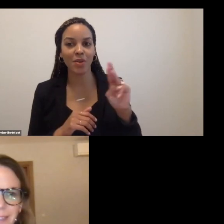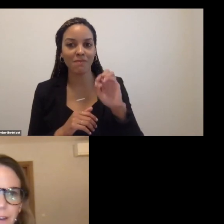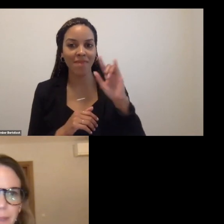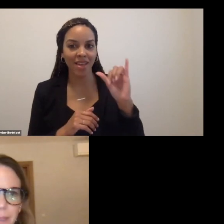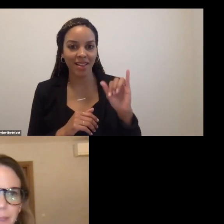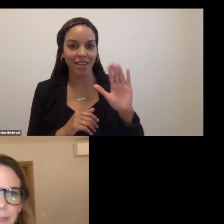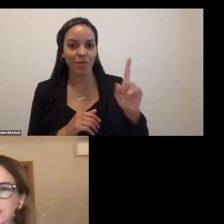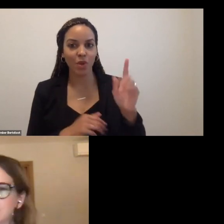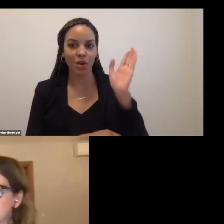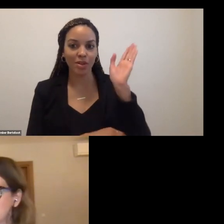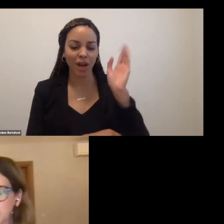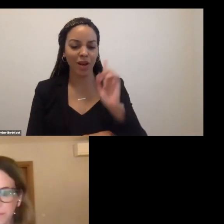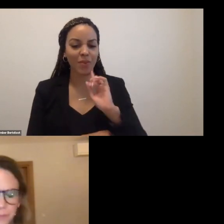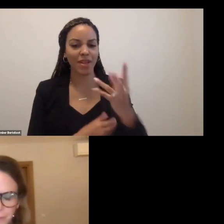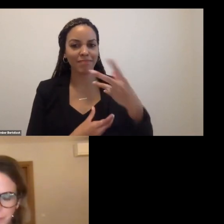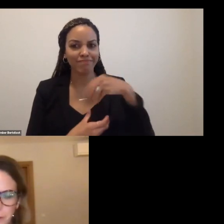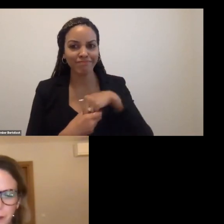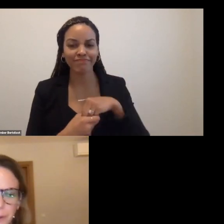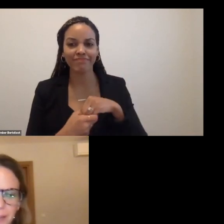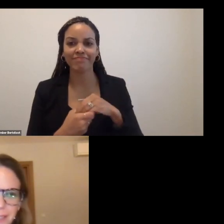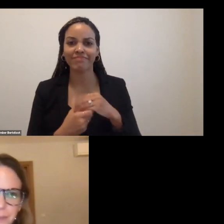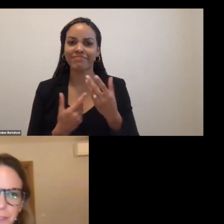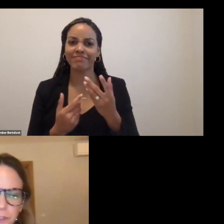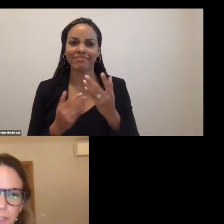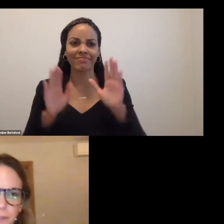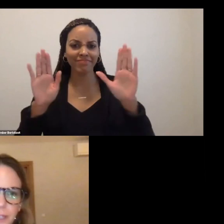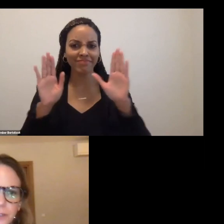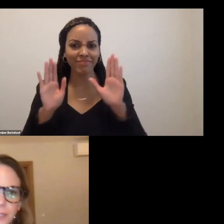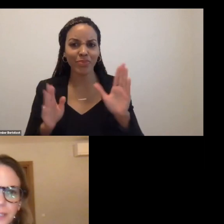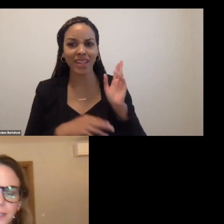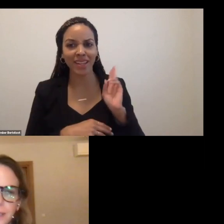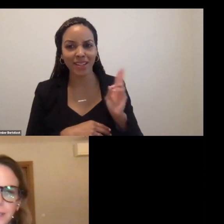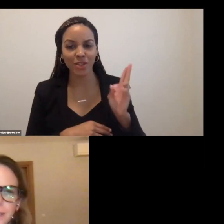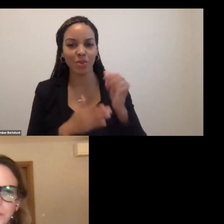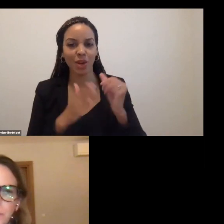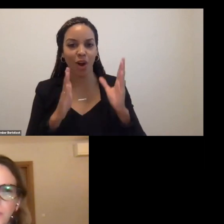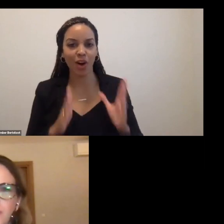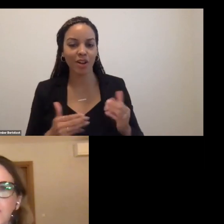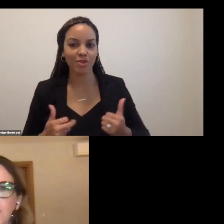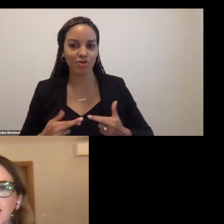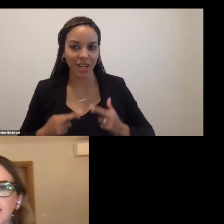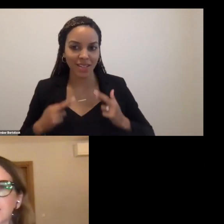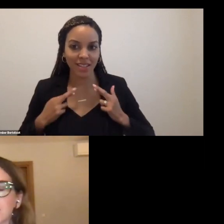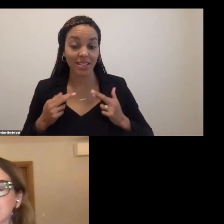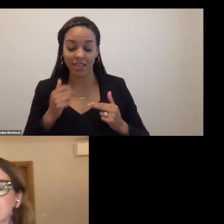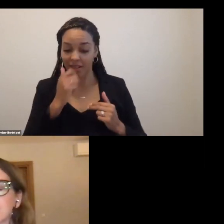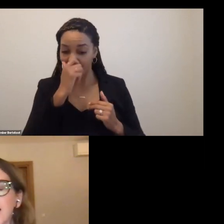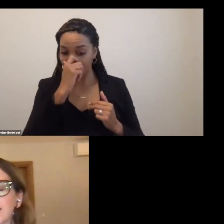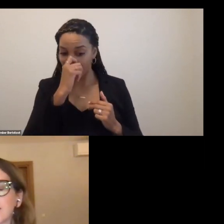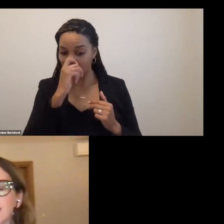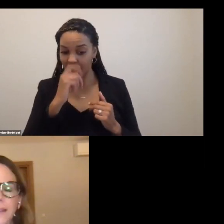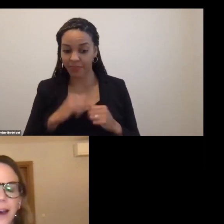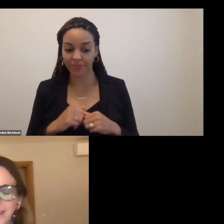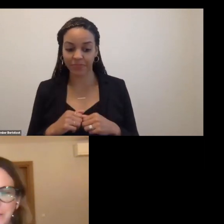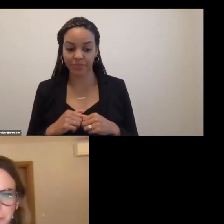It encompassed a really, comprehensive history of artist residencies, and one that